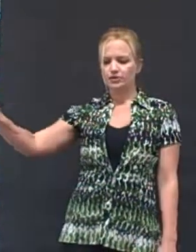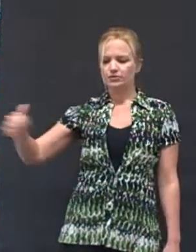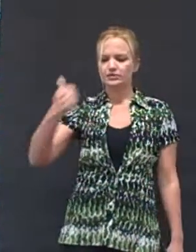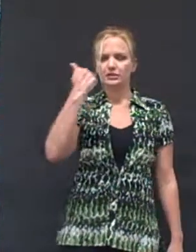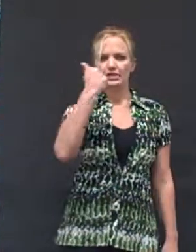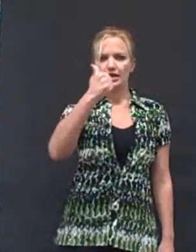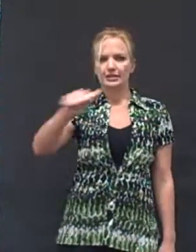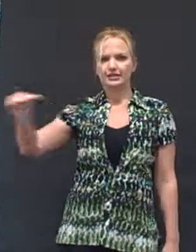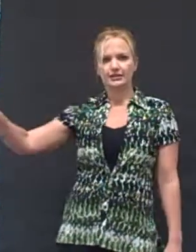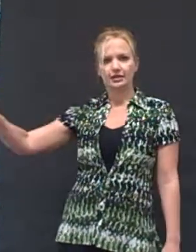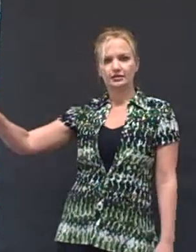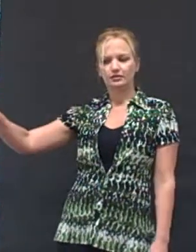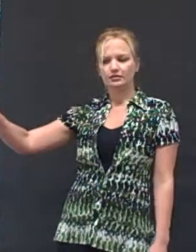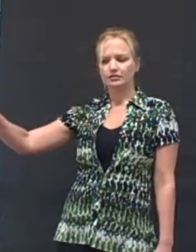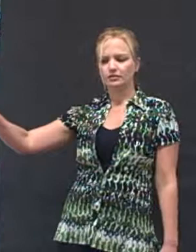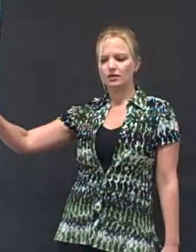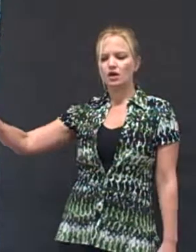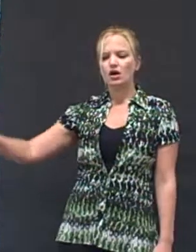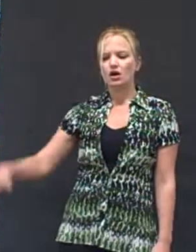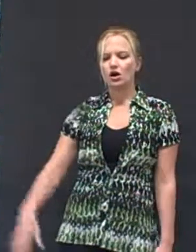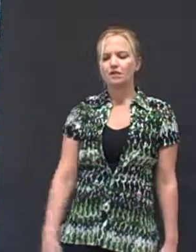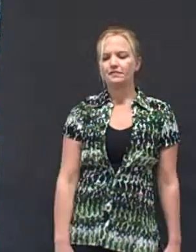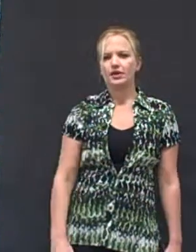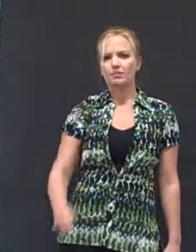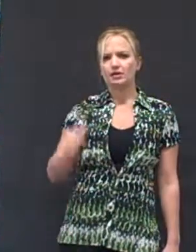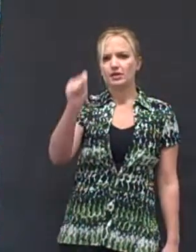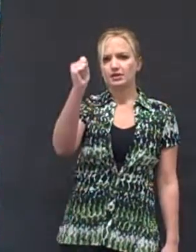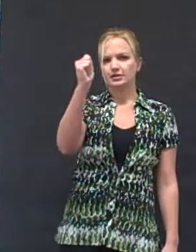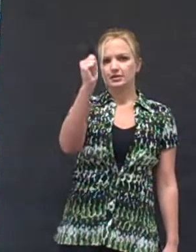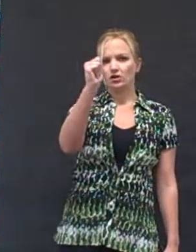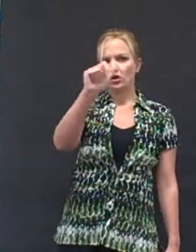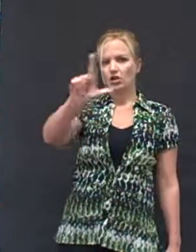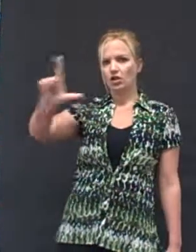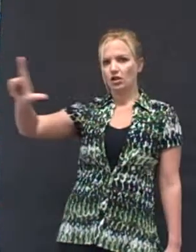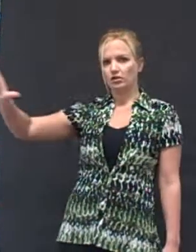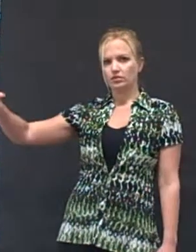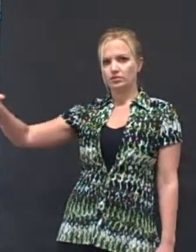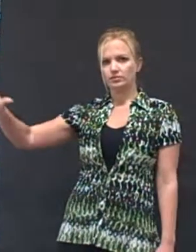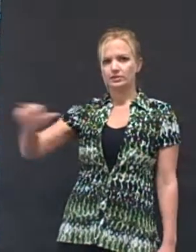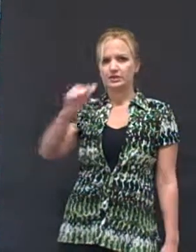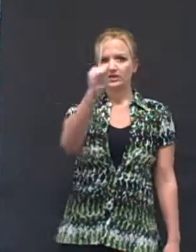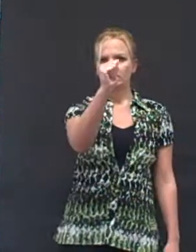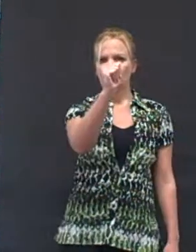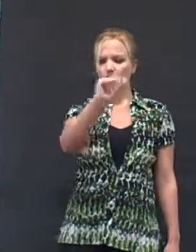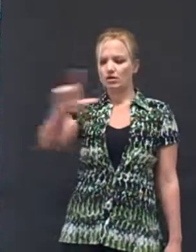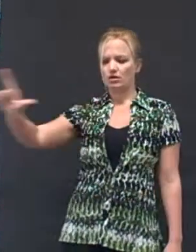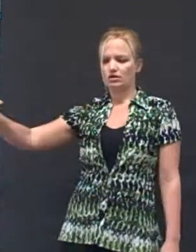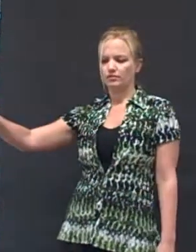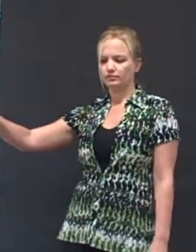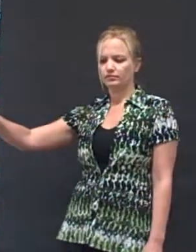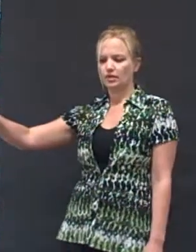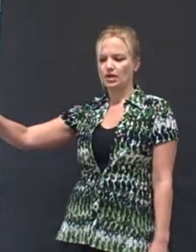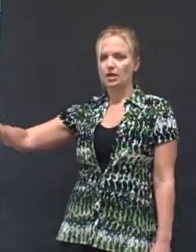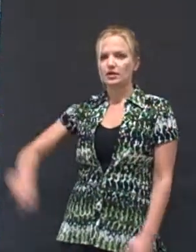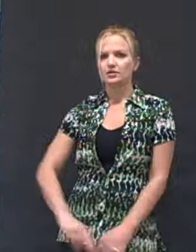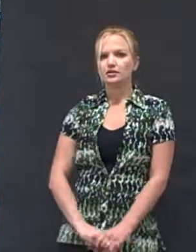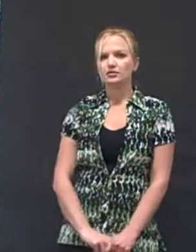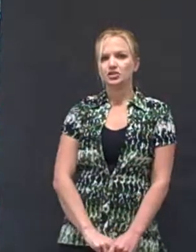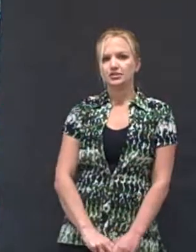use the any sign. All of them is the all lone sign, all. Just to